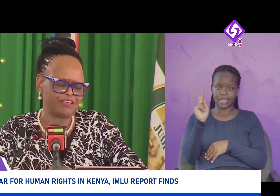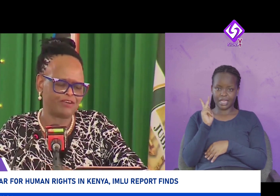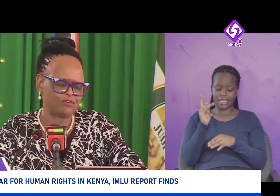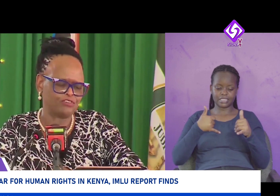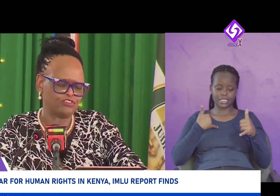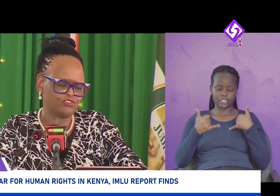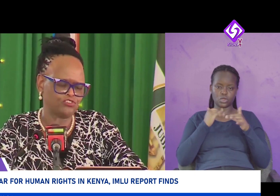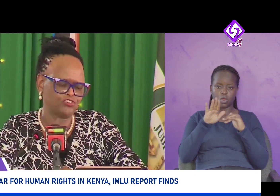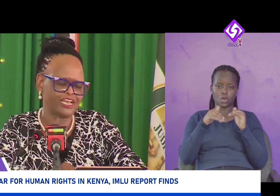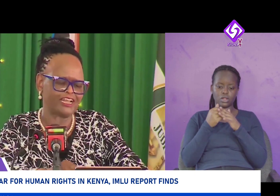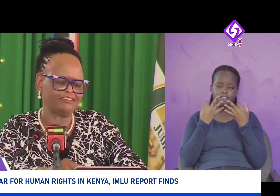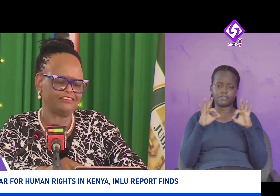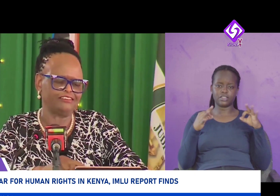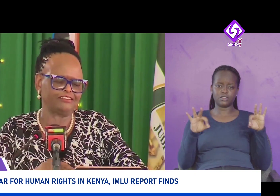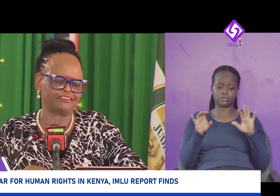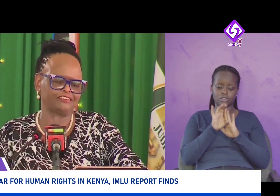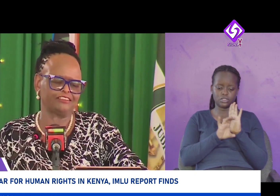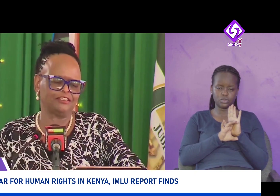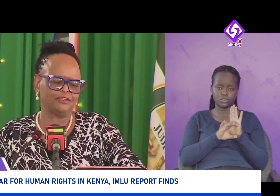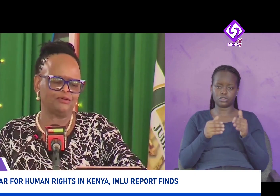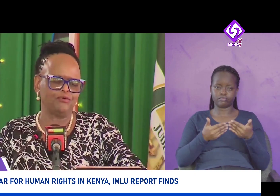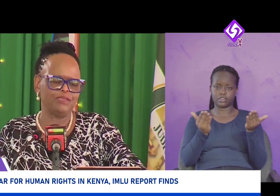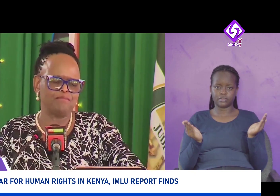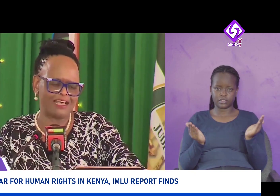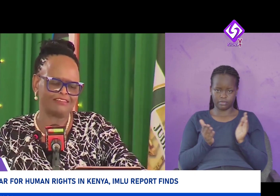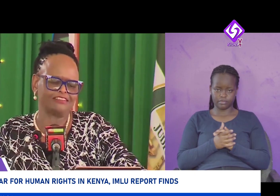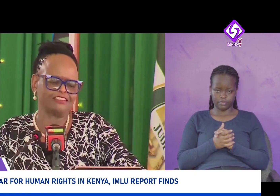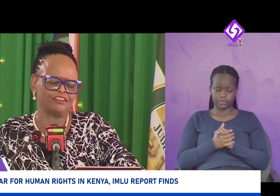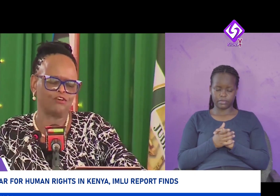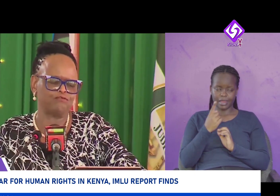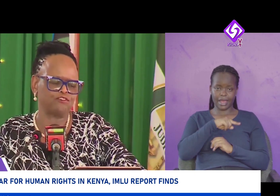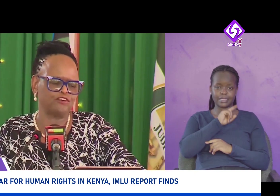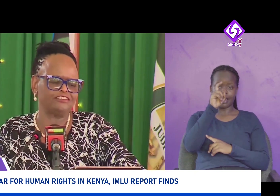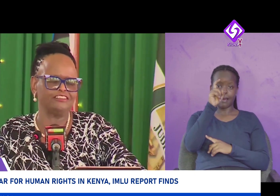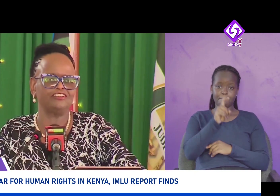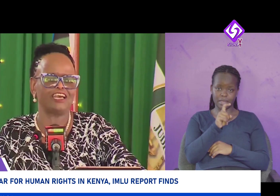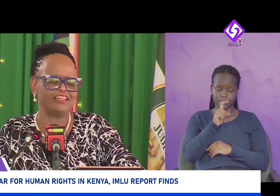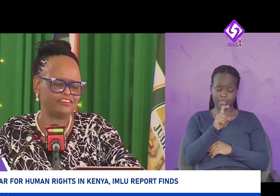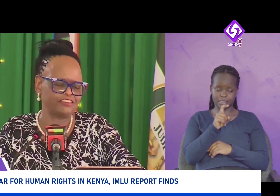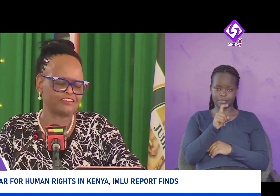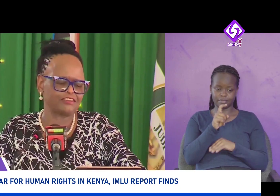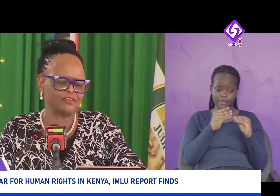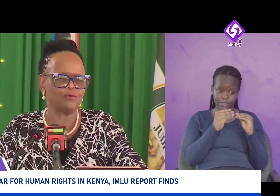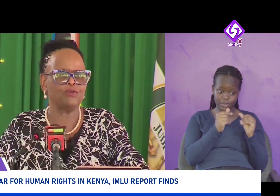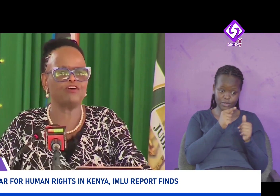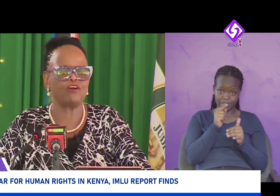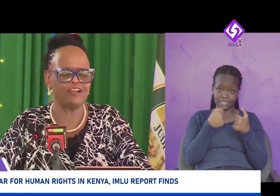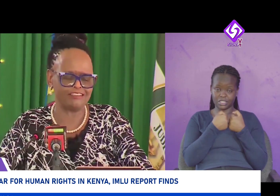our Constitution guarantees. We must confront these challenges with